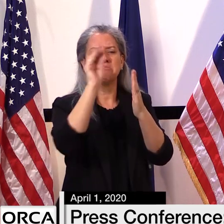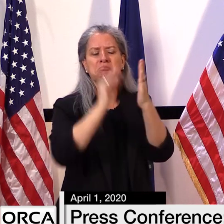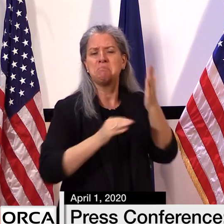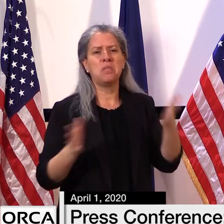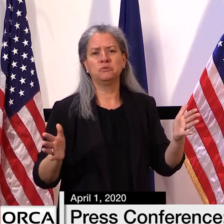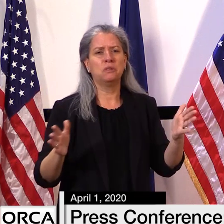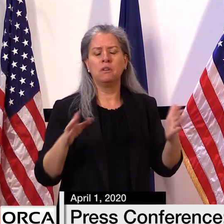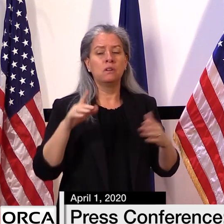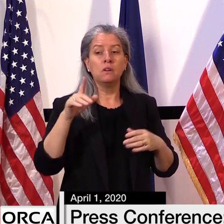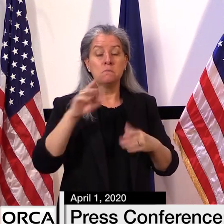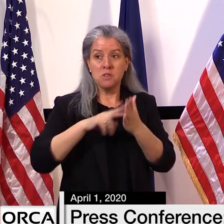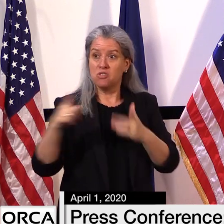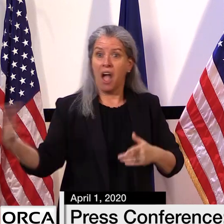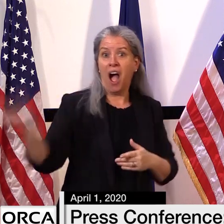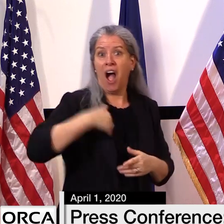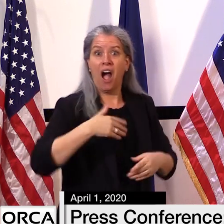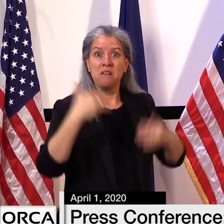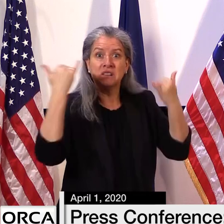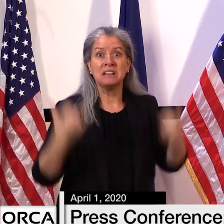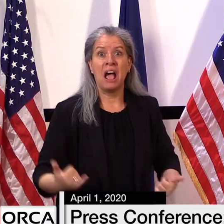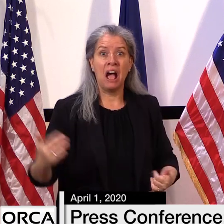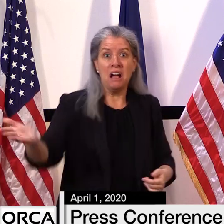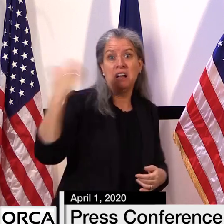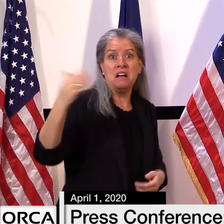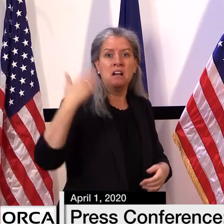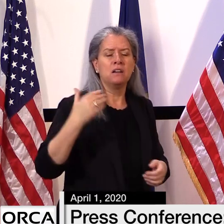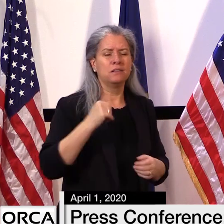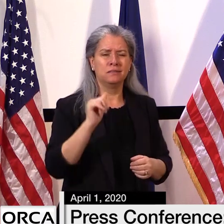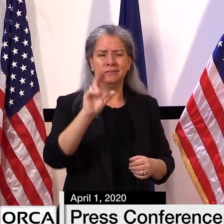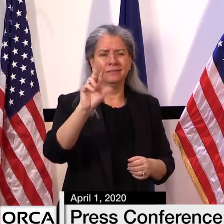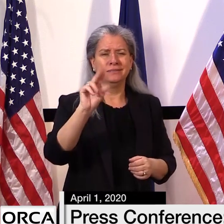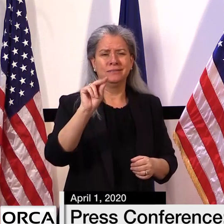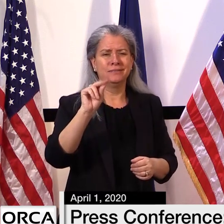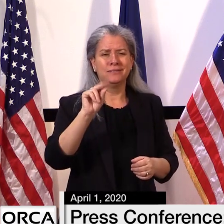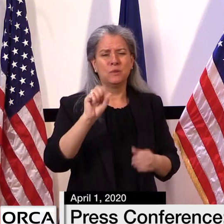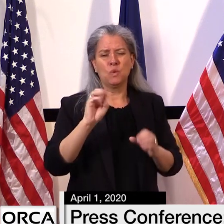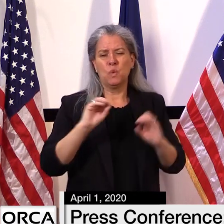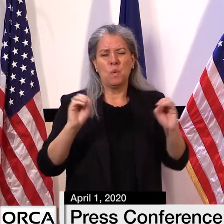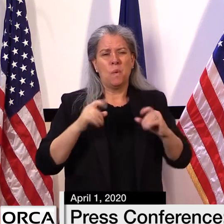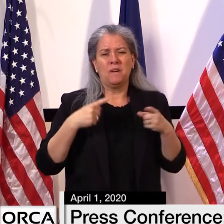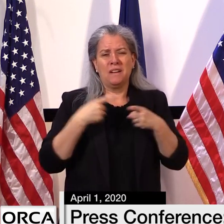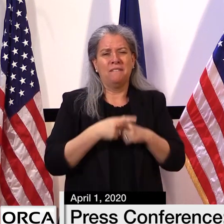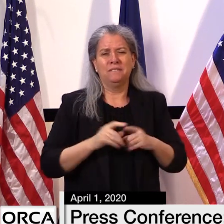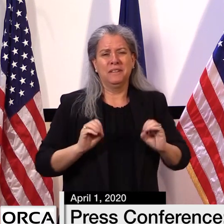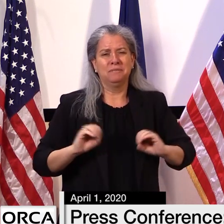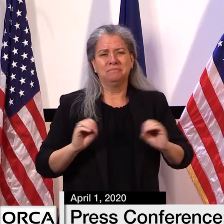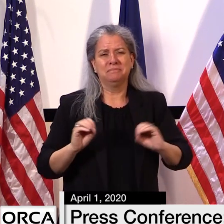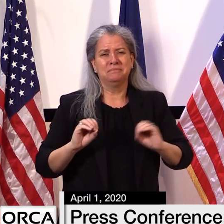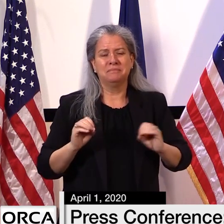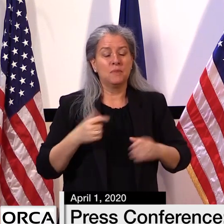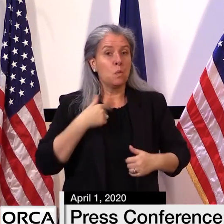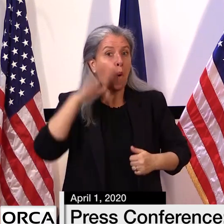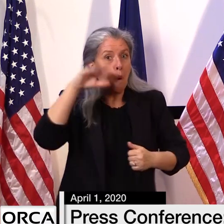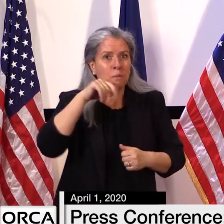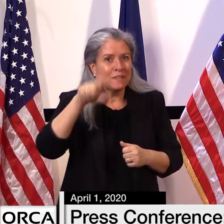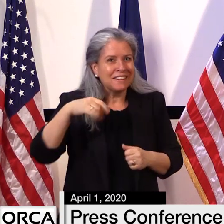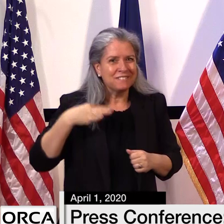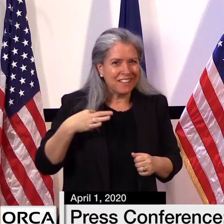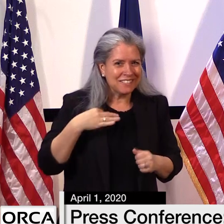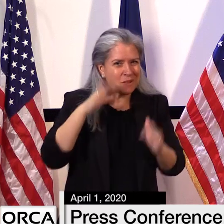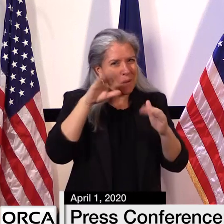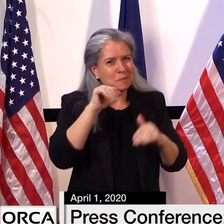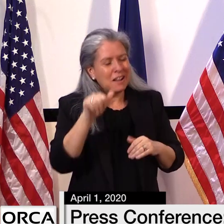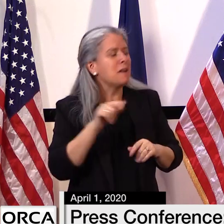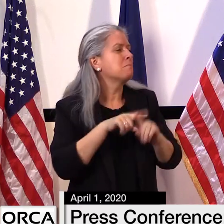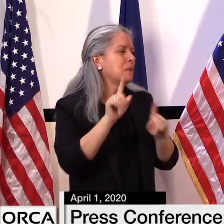system, the capacity of the healthcare system. So we're trying to prevent the need for volunteers. But if we exceed